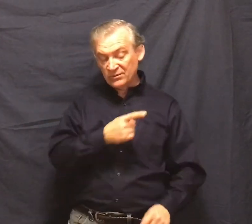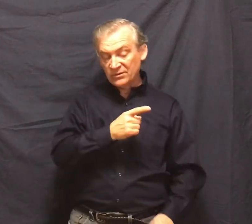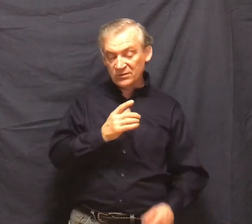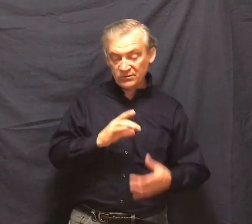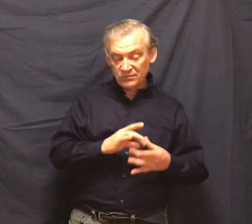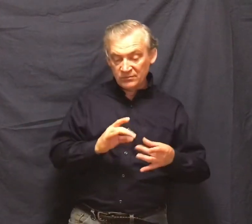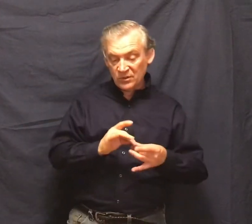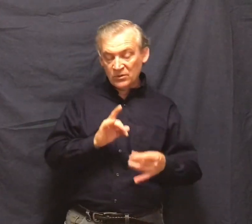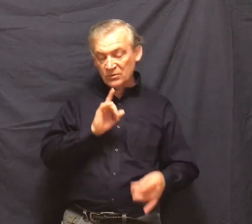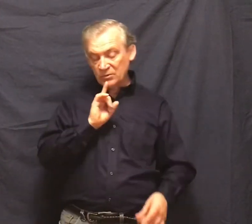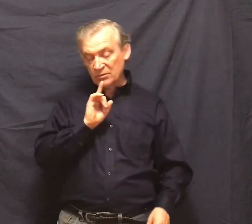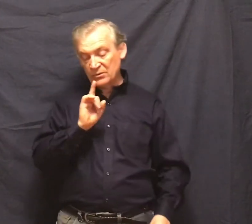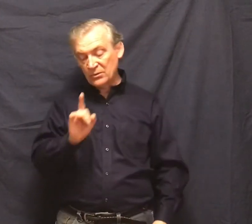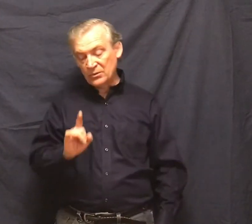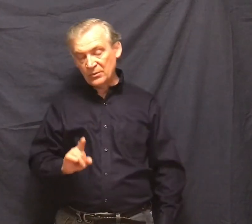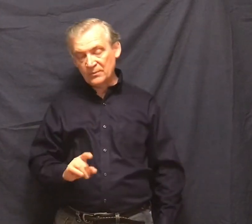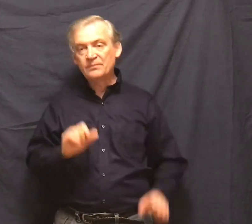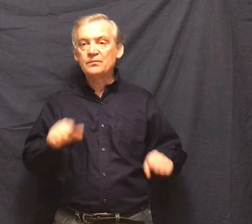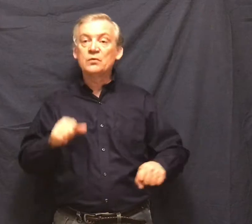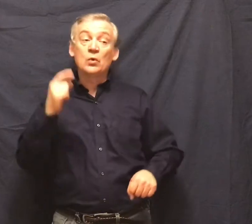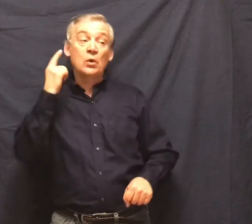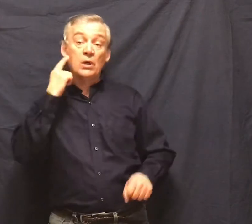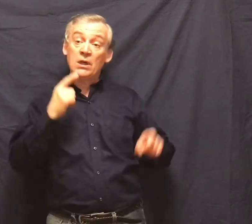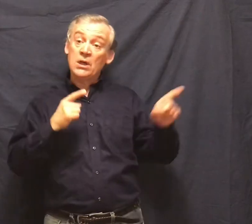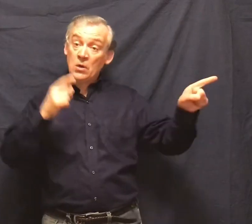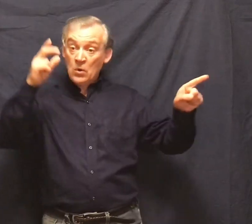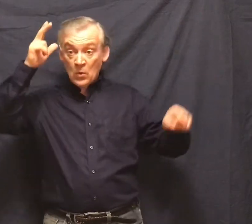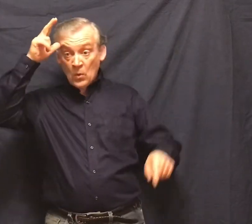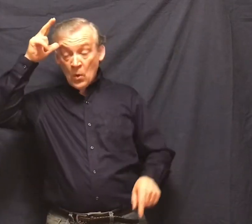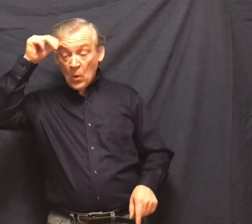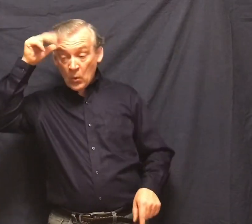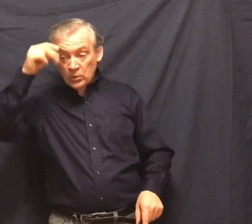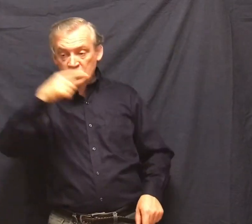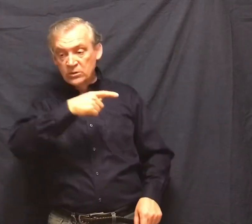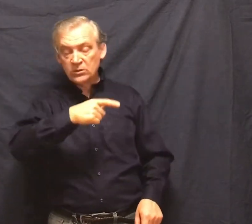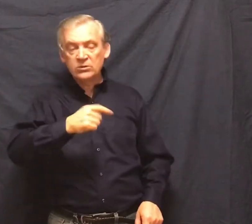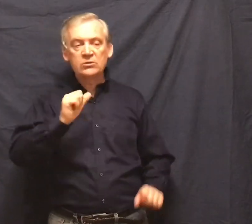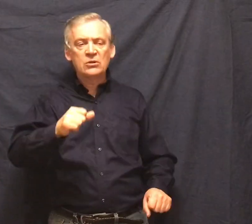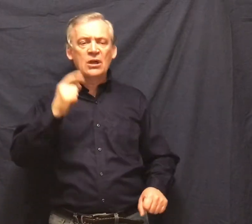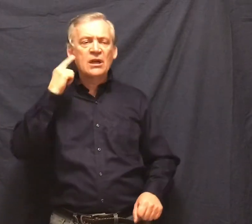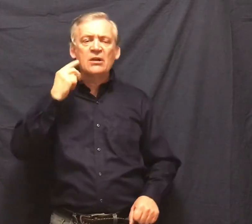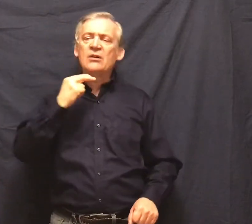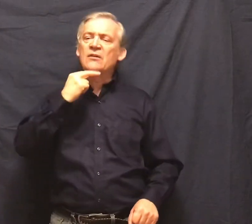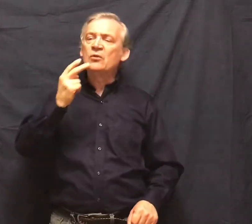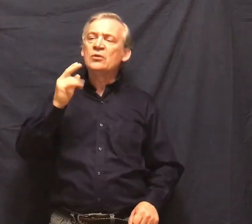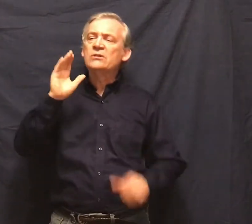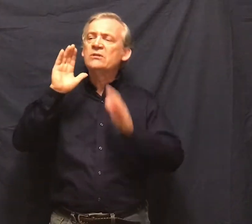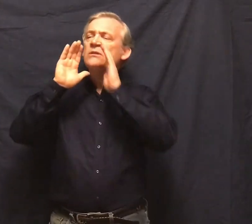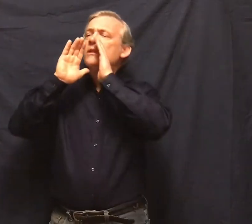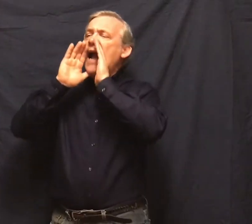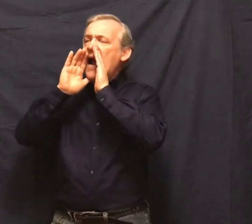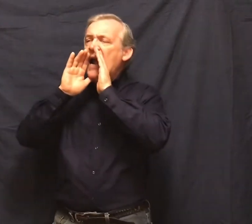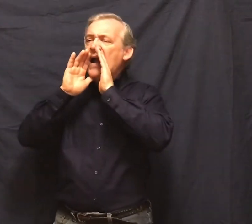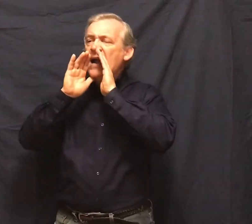The horses snorted out in the barn and the chains rang and a voice called, Lenny! Oh, Lenny, you in the barn?